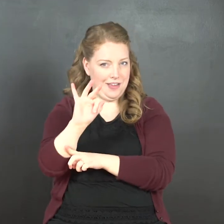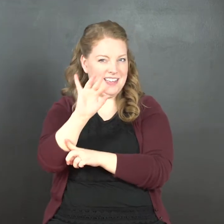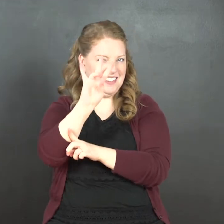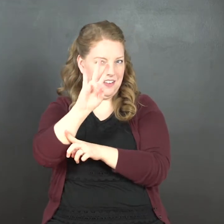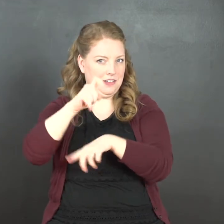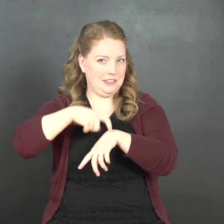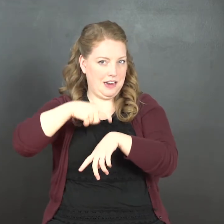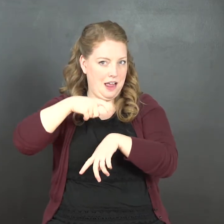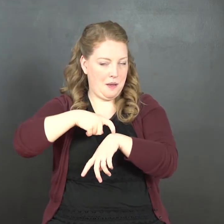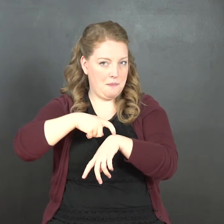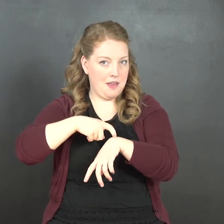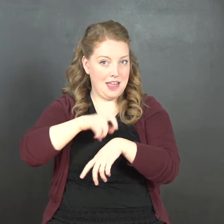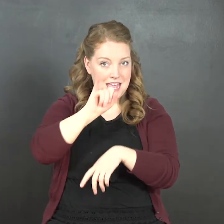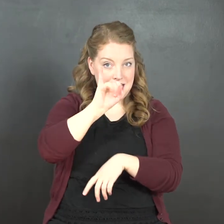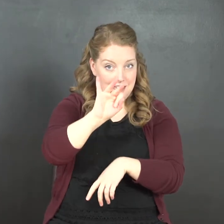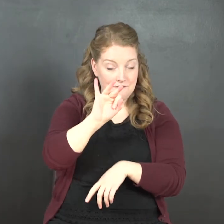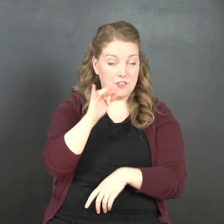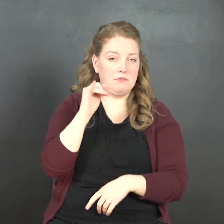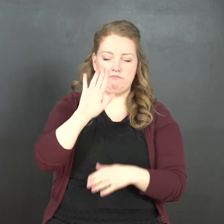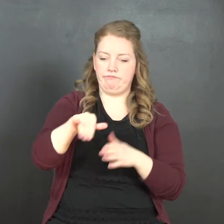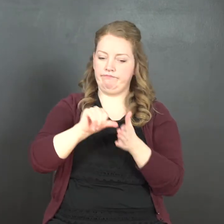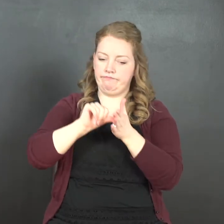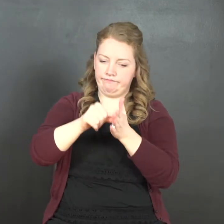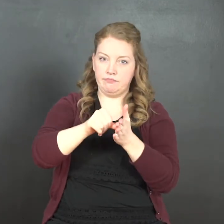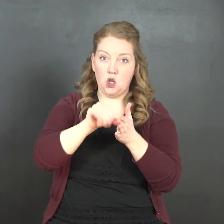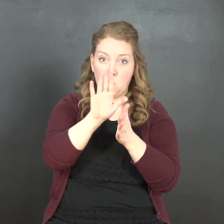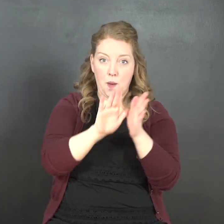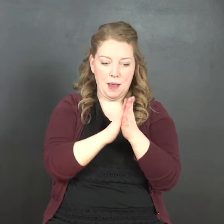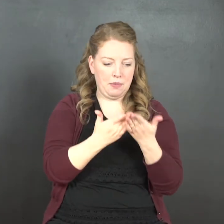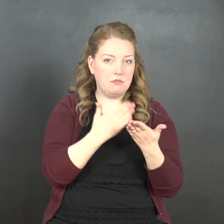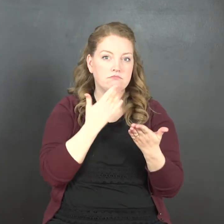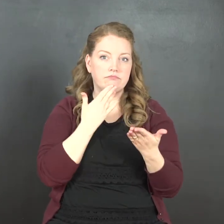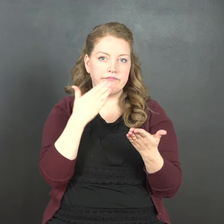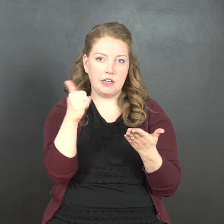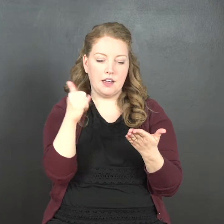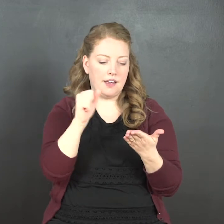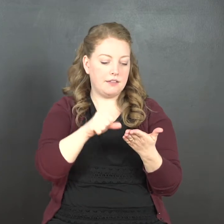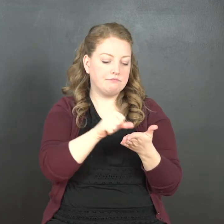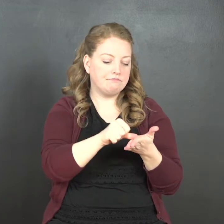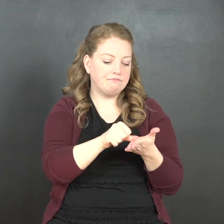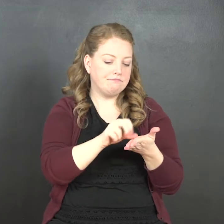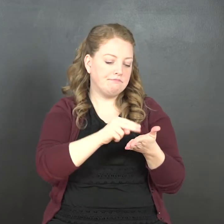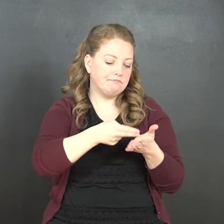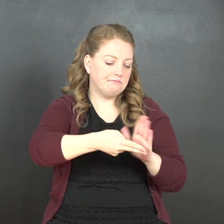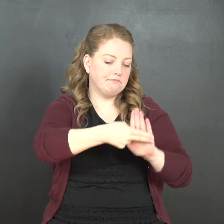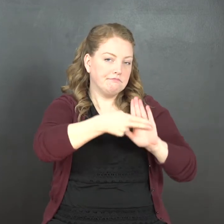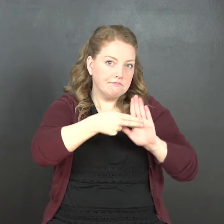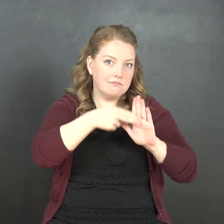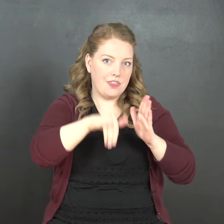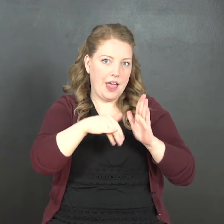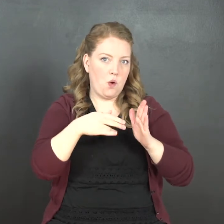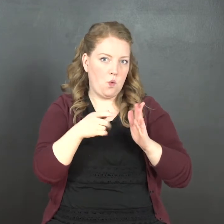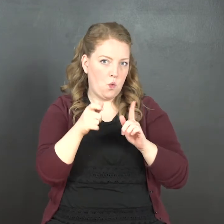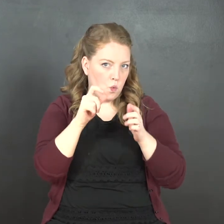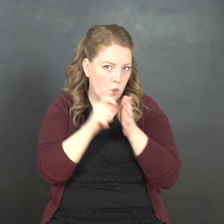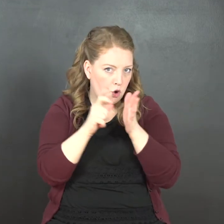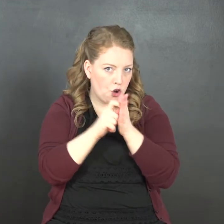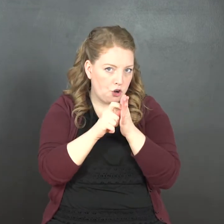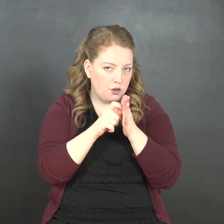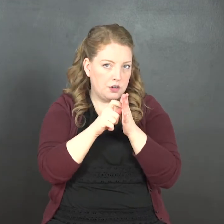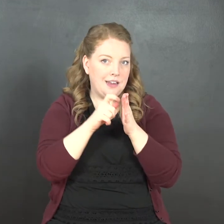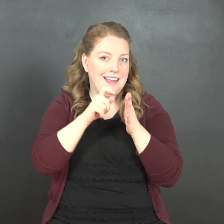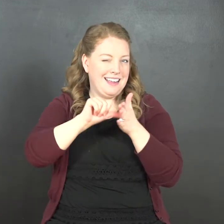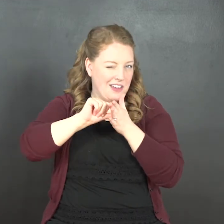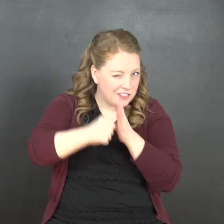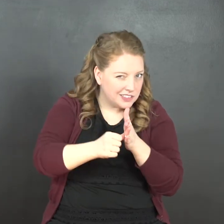to circle that word or to highlight that word so that you can see it, because he uses it repeatedly because he's trying to drive home a point. That